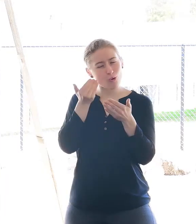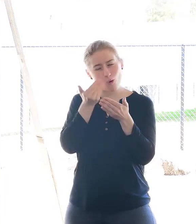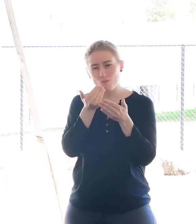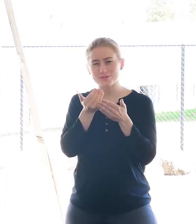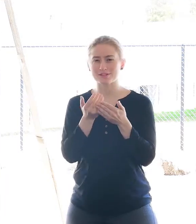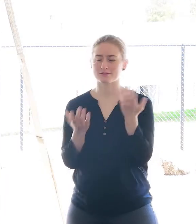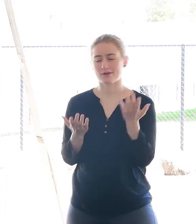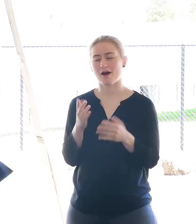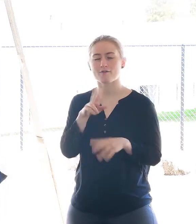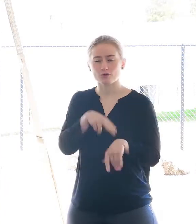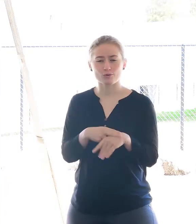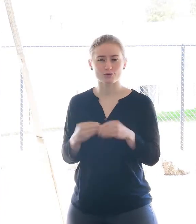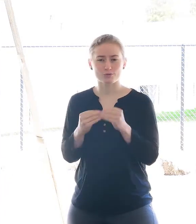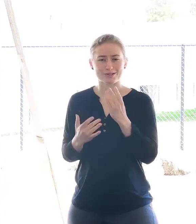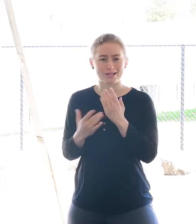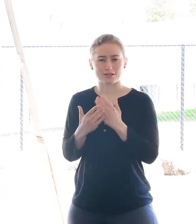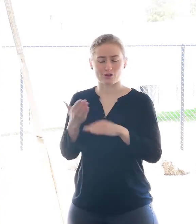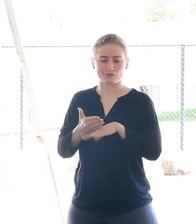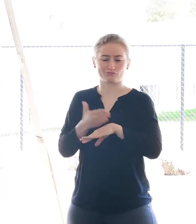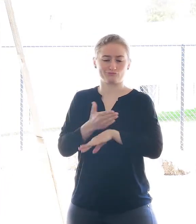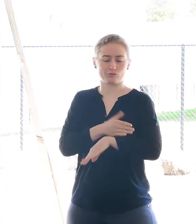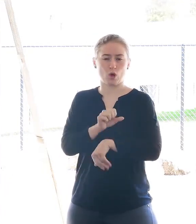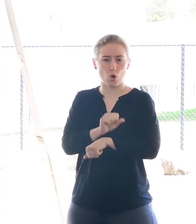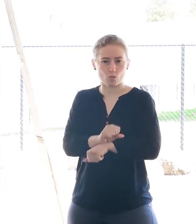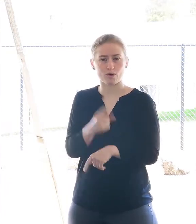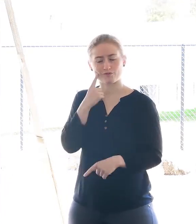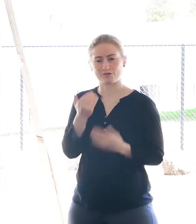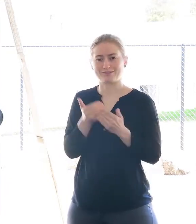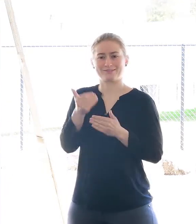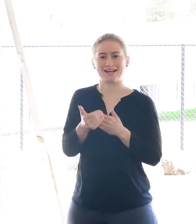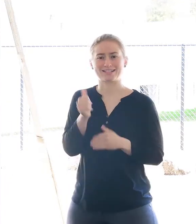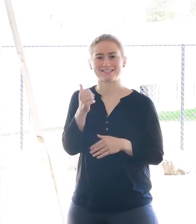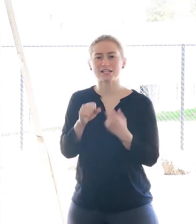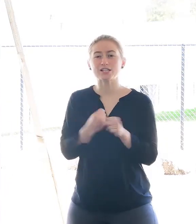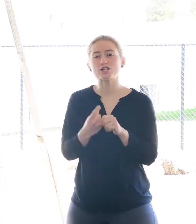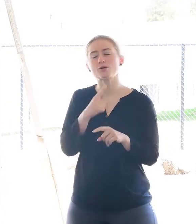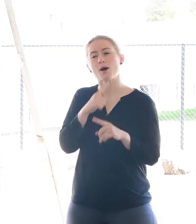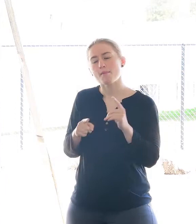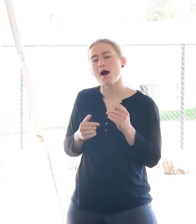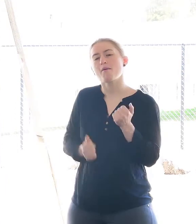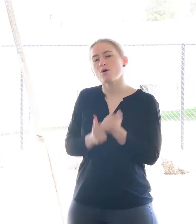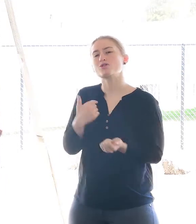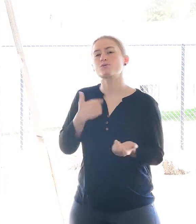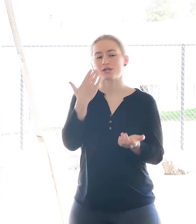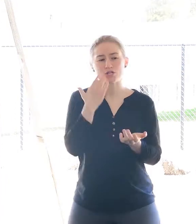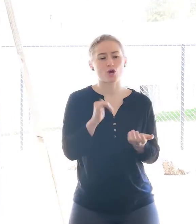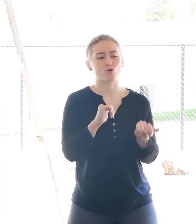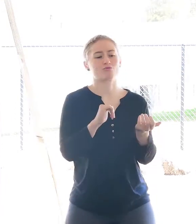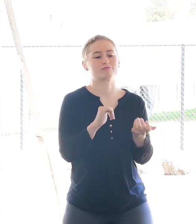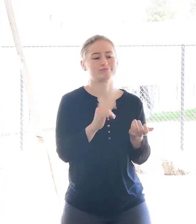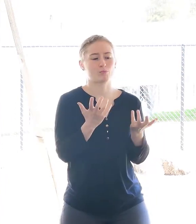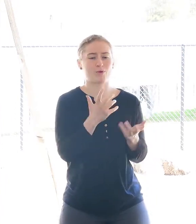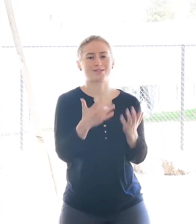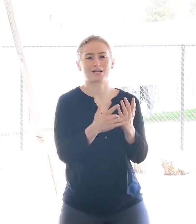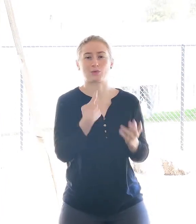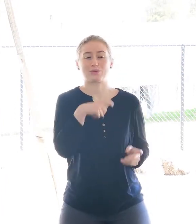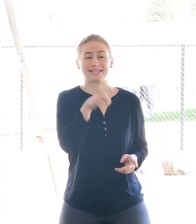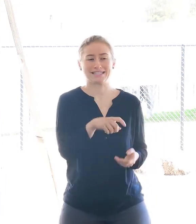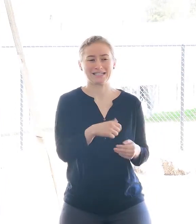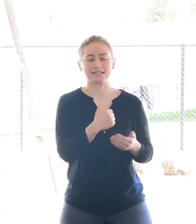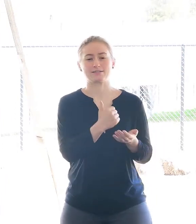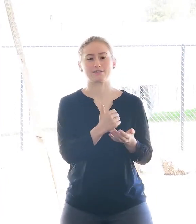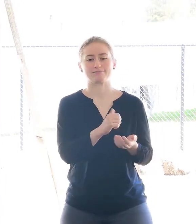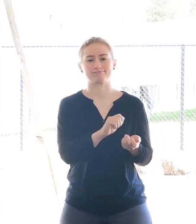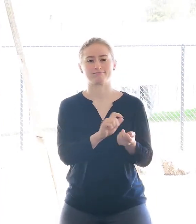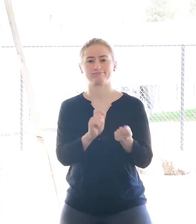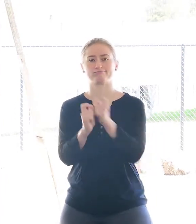more technological work that we need to do over the next 10 years. But for the most part, we know what the technology is to make this transition. And we know